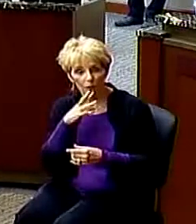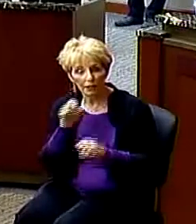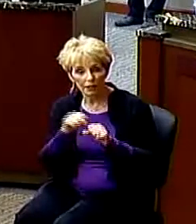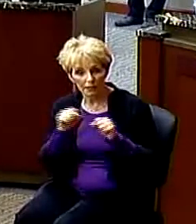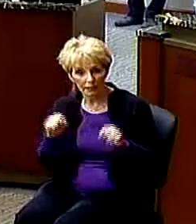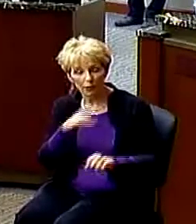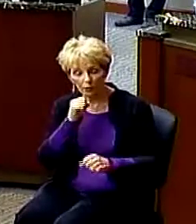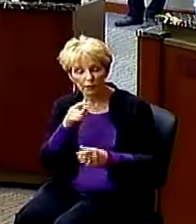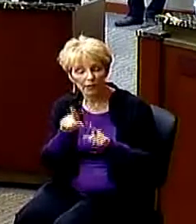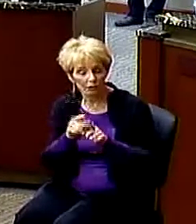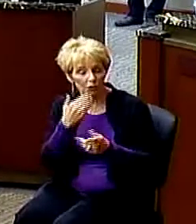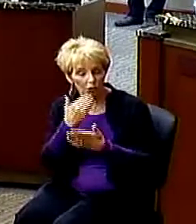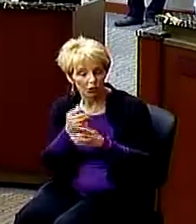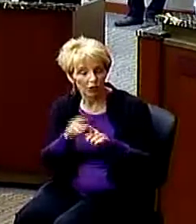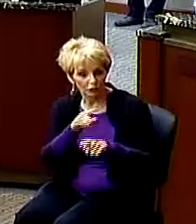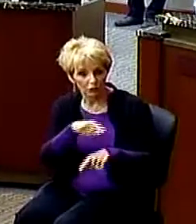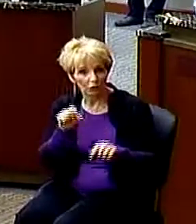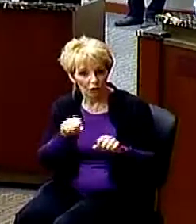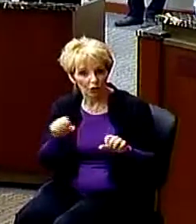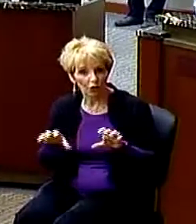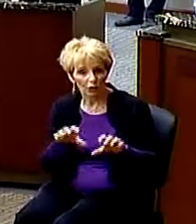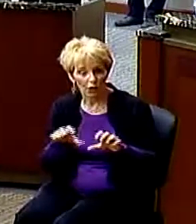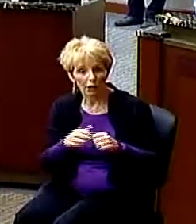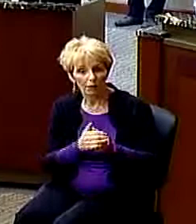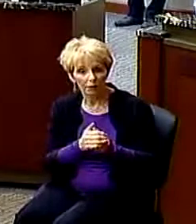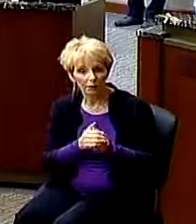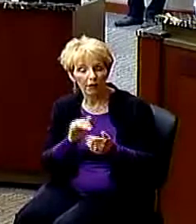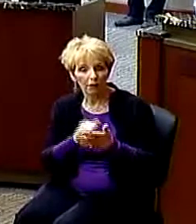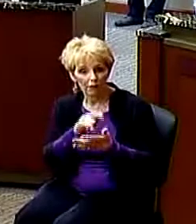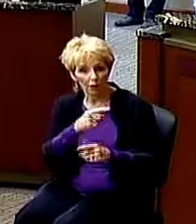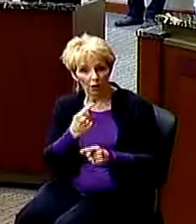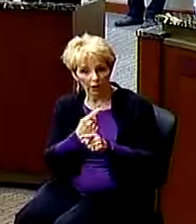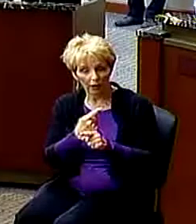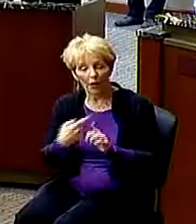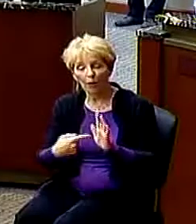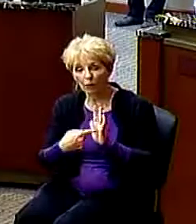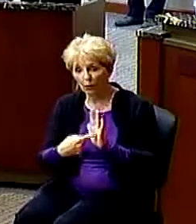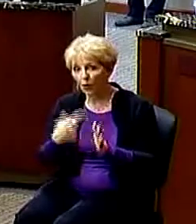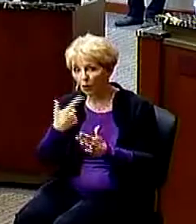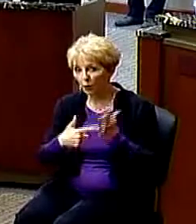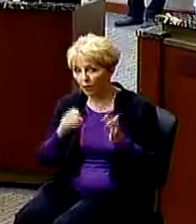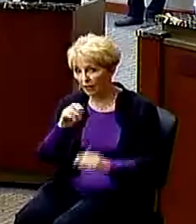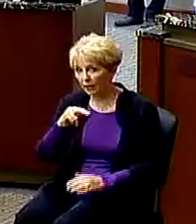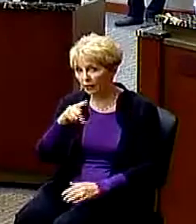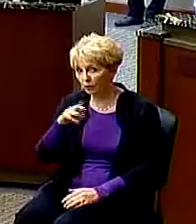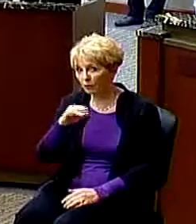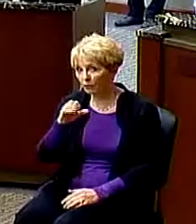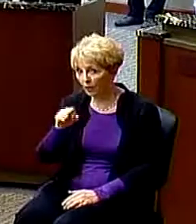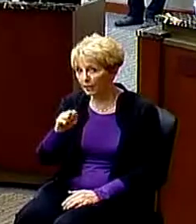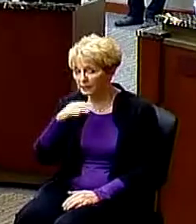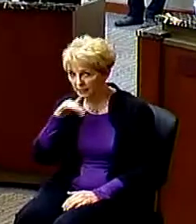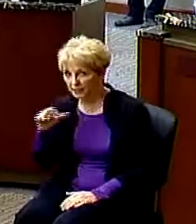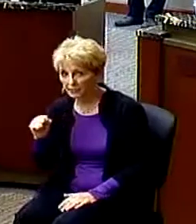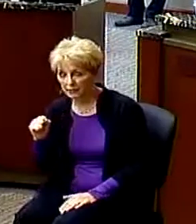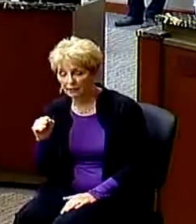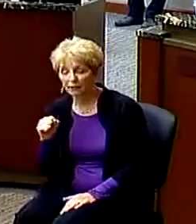system was as good as you could have done. That you accurately portrayed what an enterprise is, and